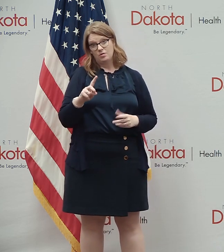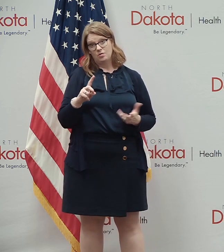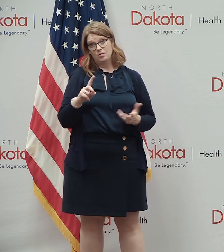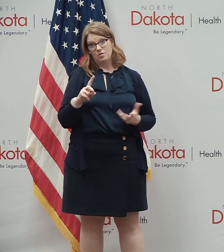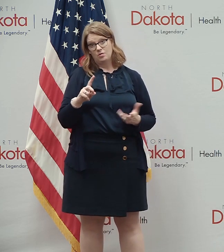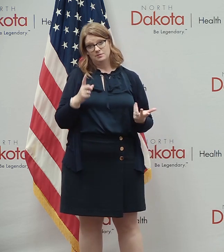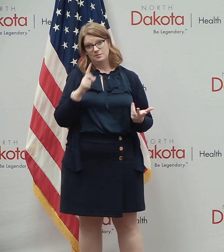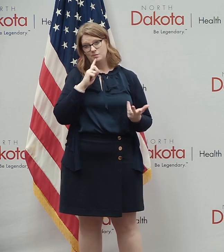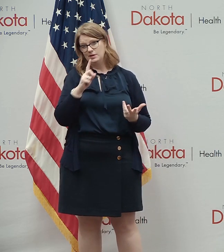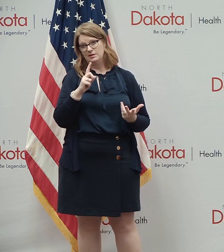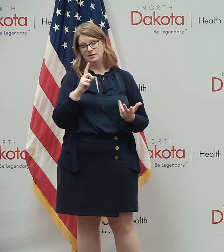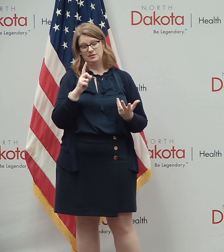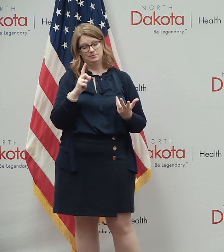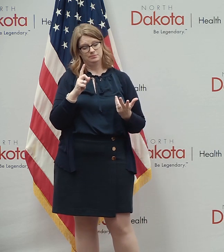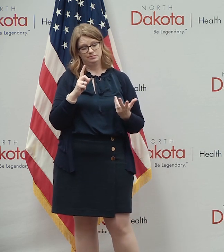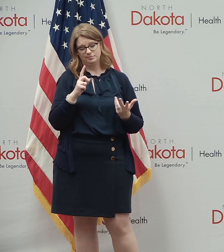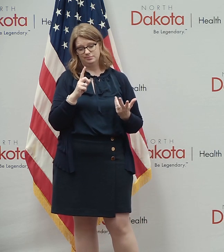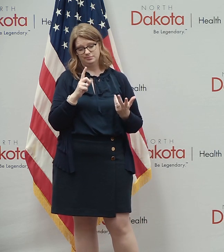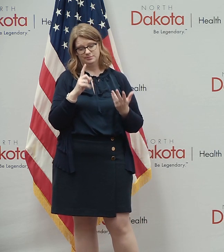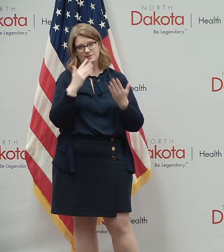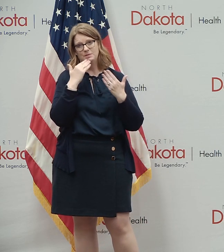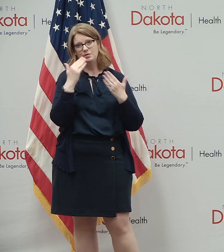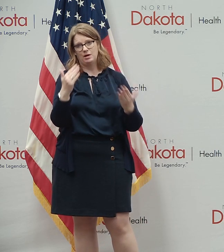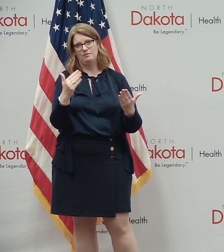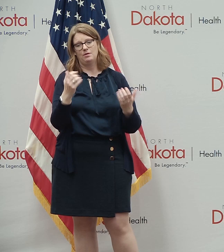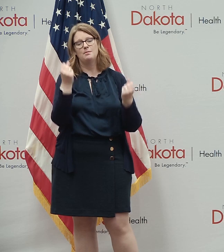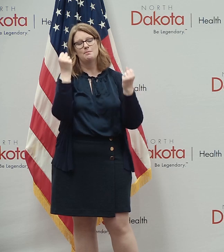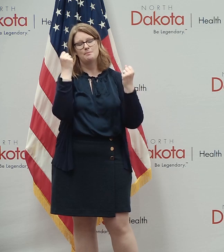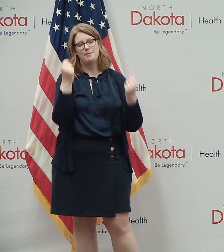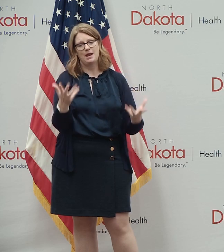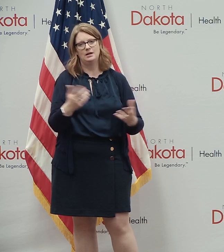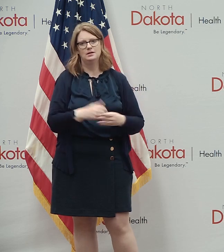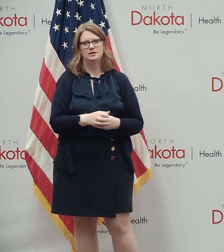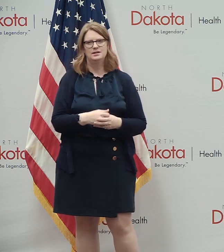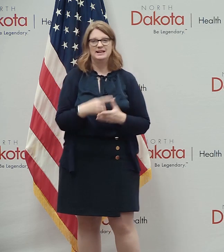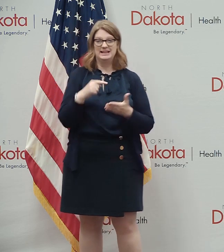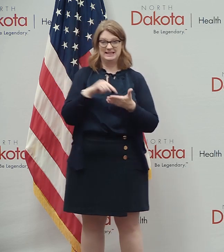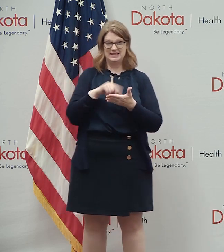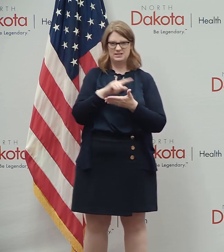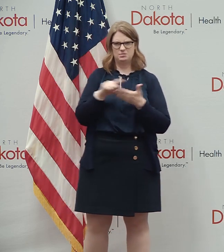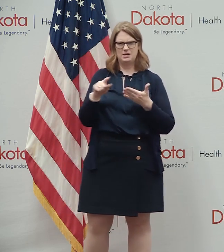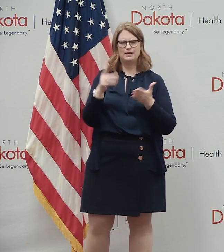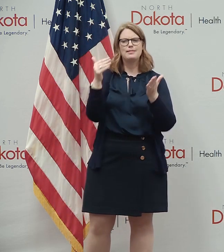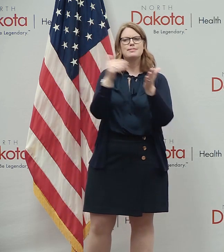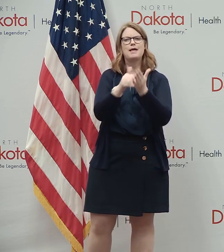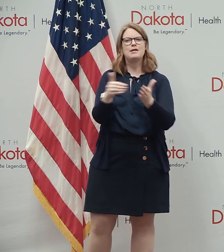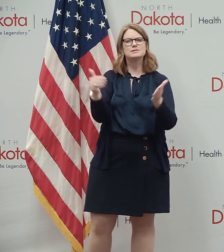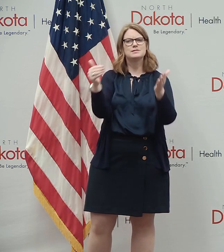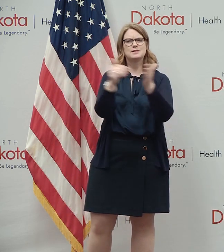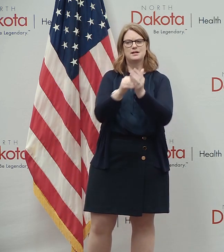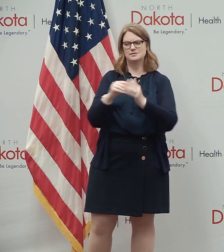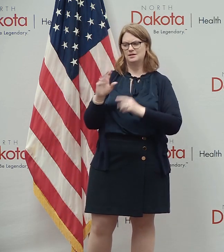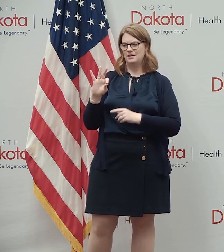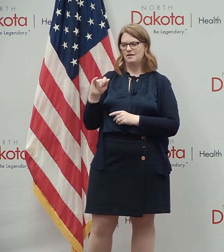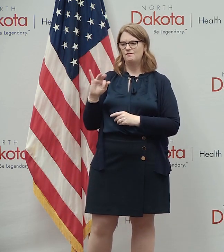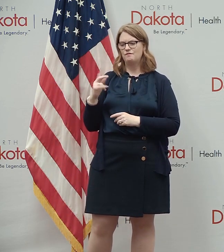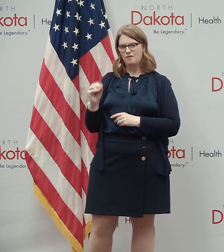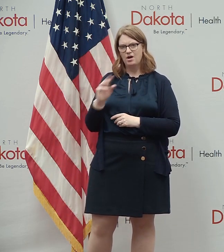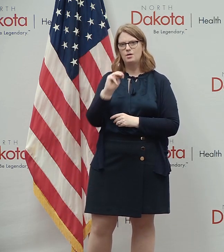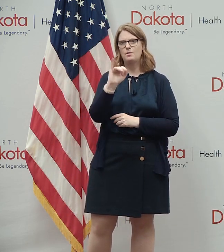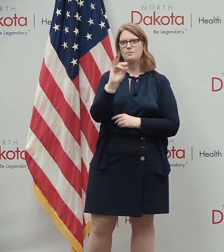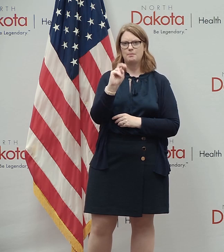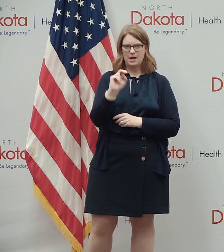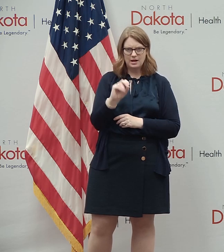many reasons to be grateful to be North Dakotans, but in this past week, thousands of North Dakota have shown up in Fargo and Minot and